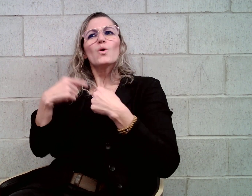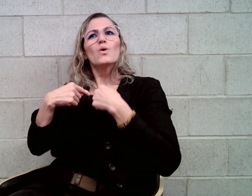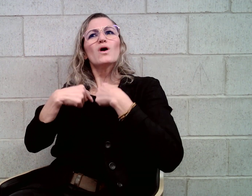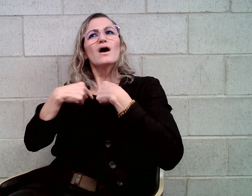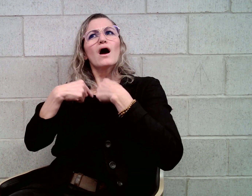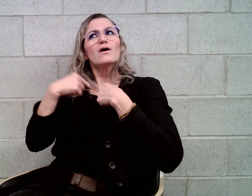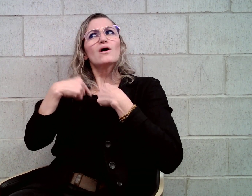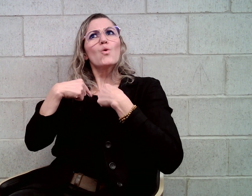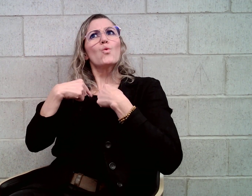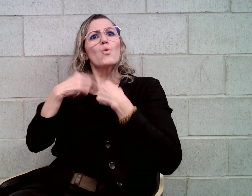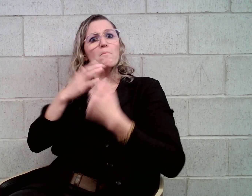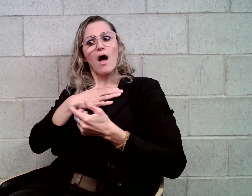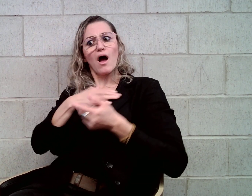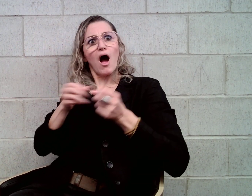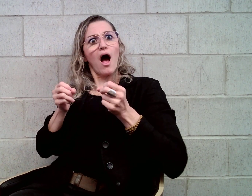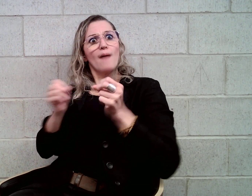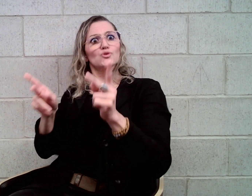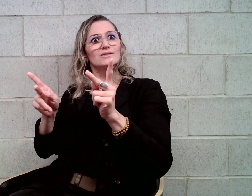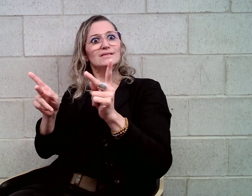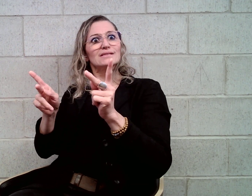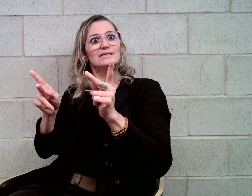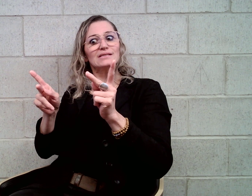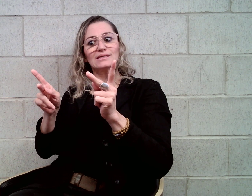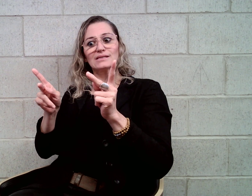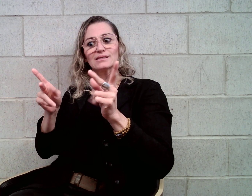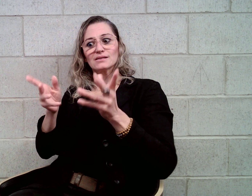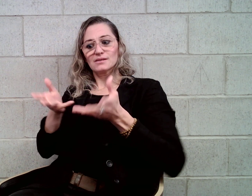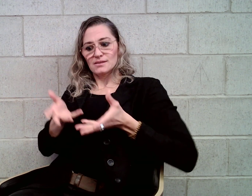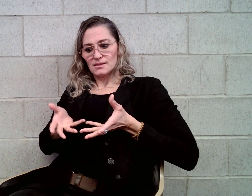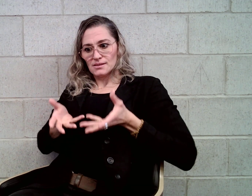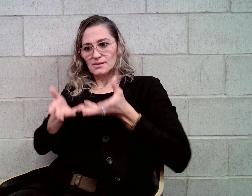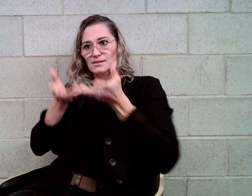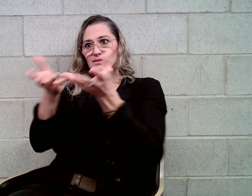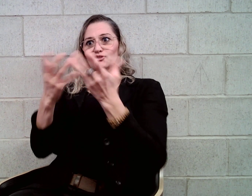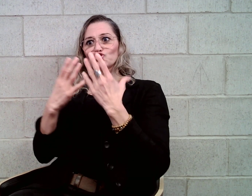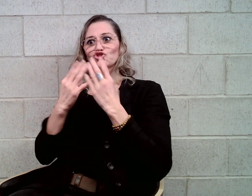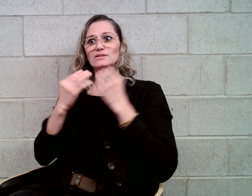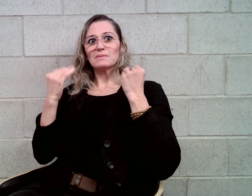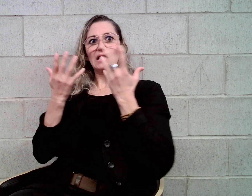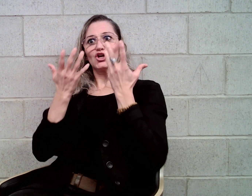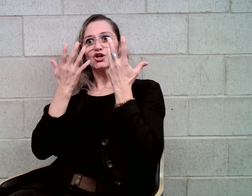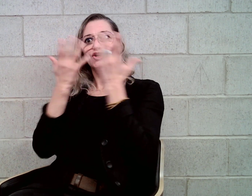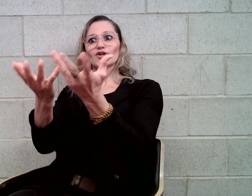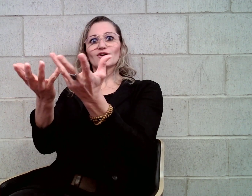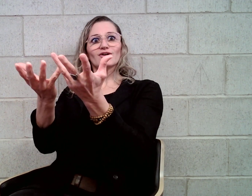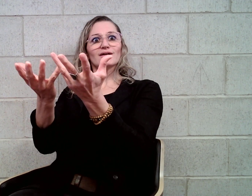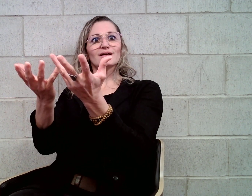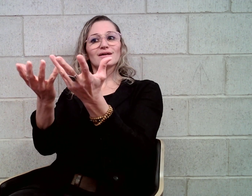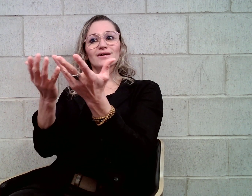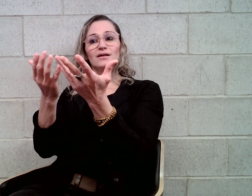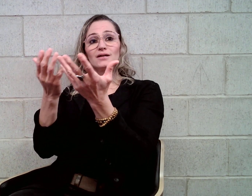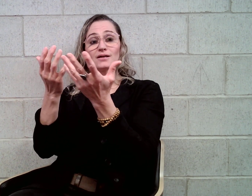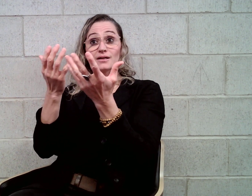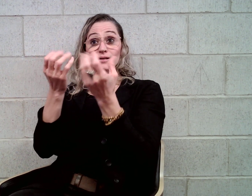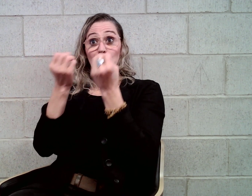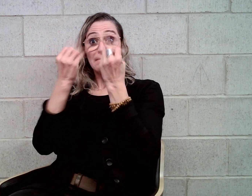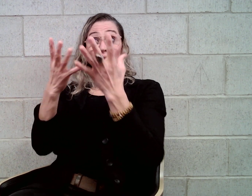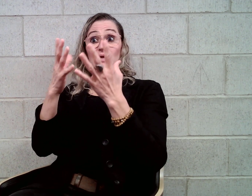denying me opportunities because I was deaf. And so my opportunity to engage with Shakespeare and to put